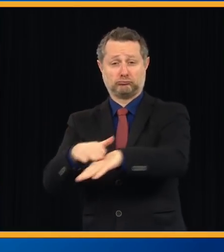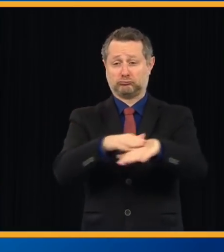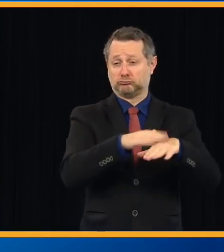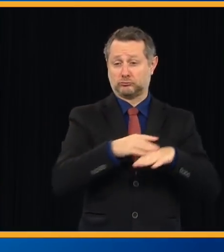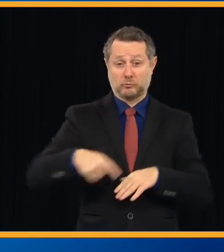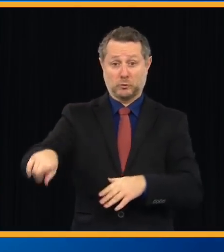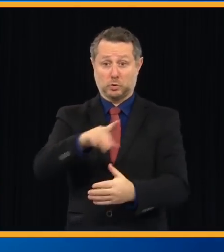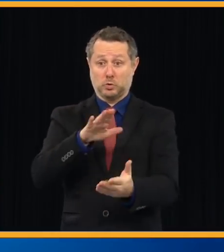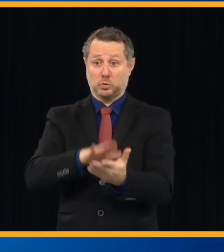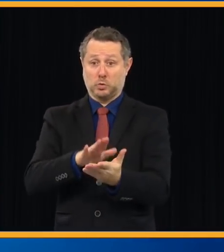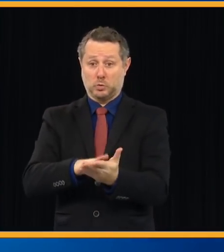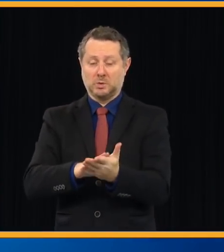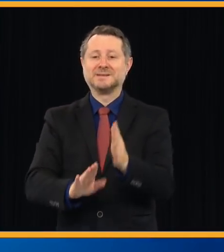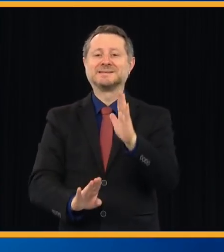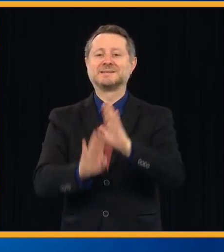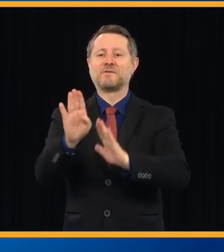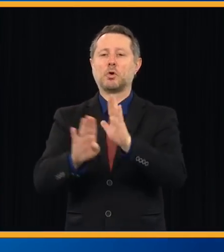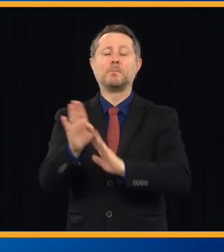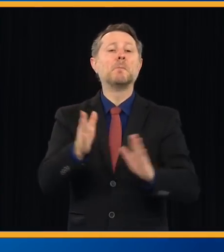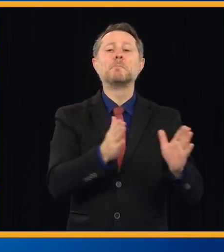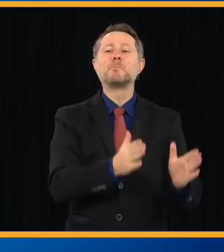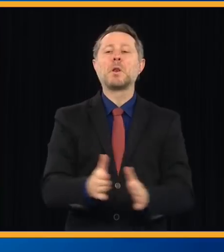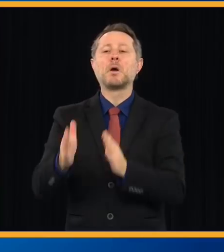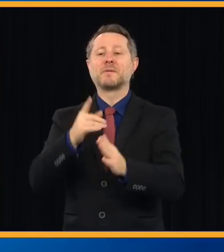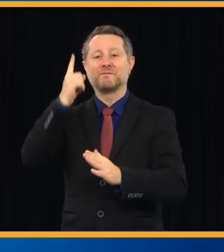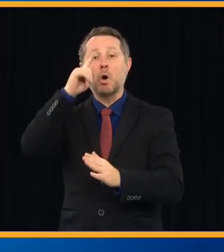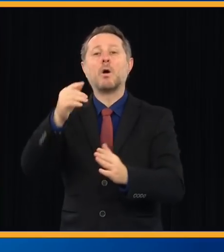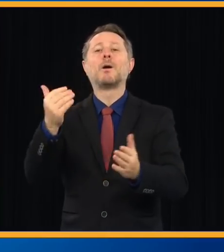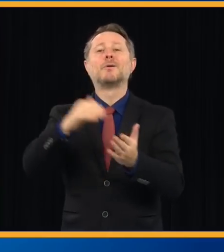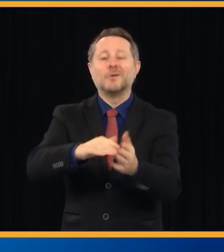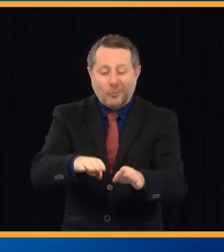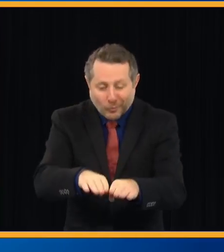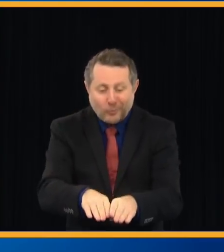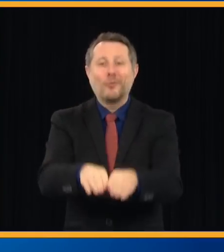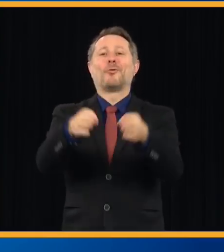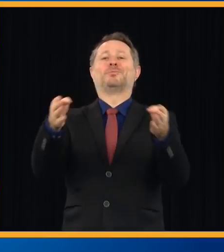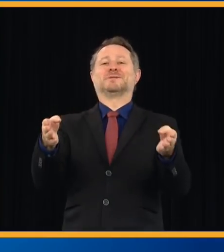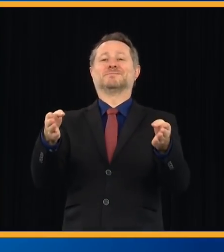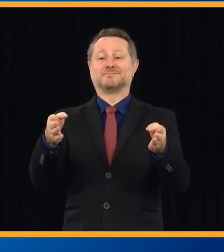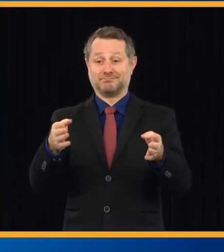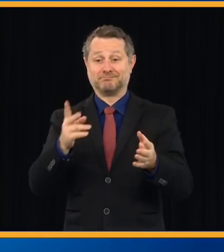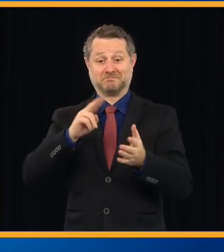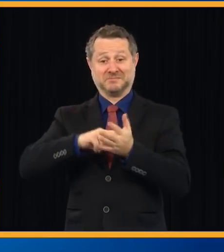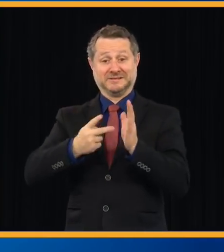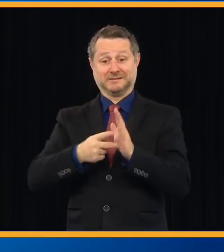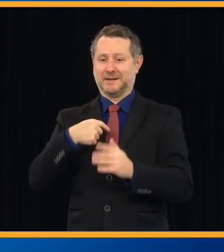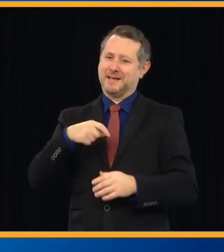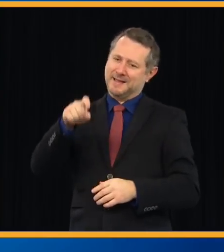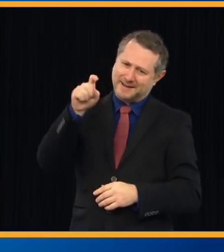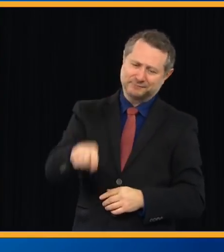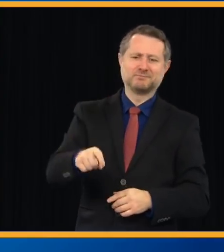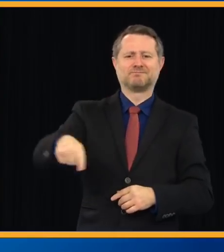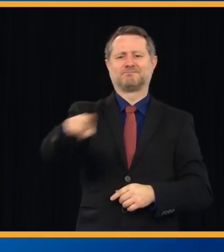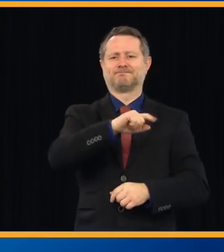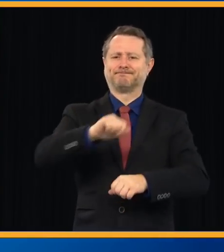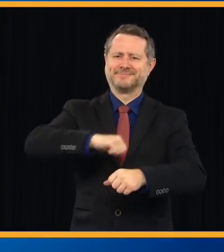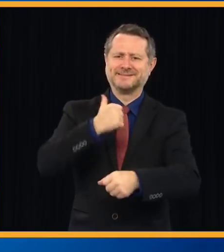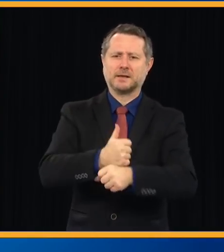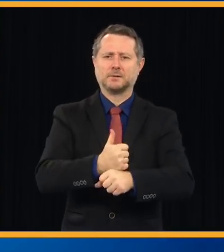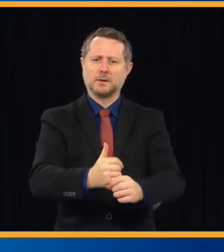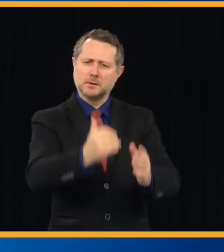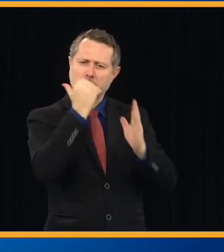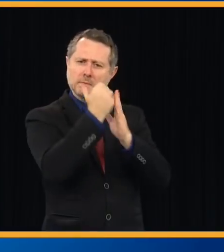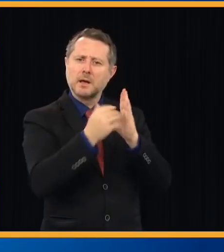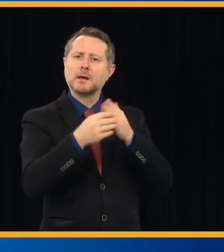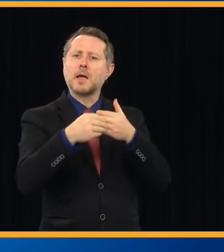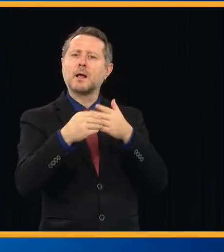reopen. And the plan has to have protocols in place that incorporate everything